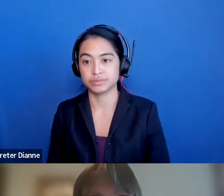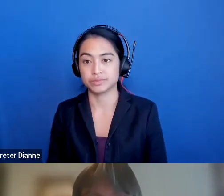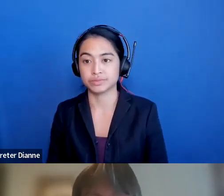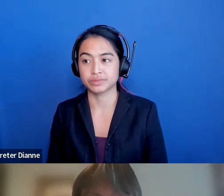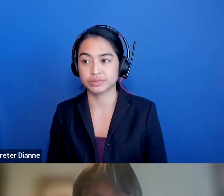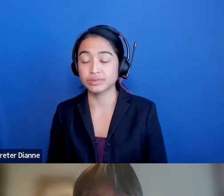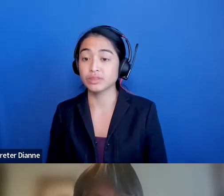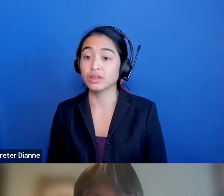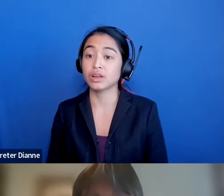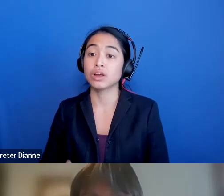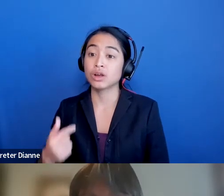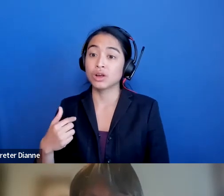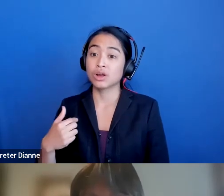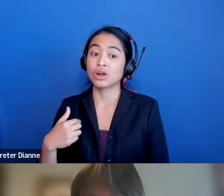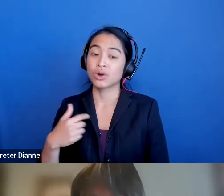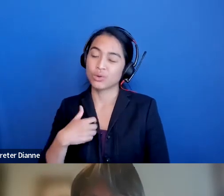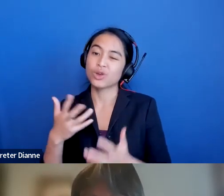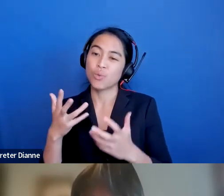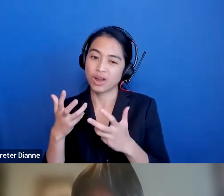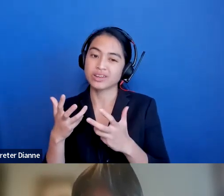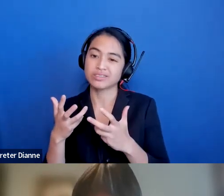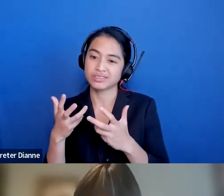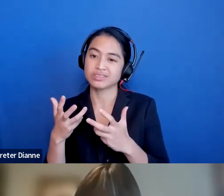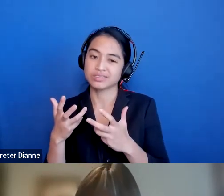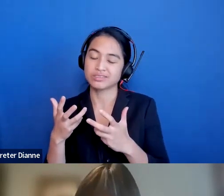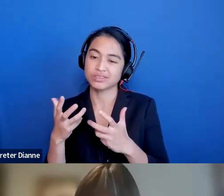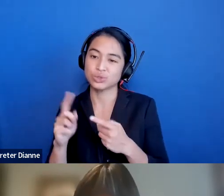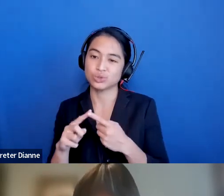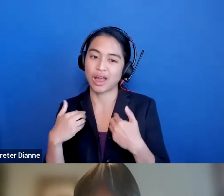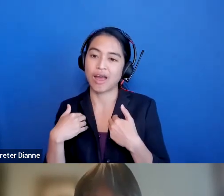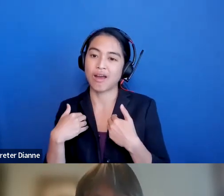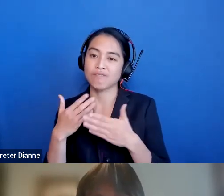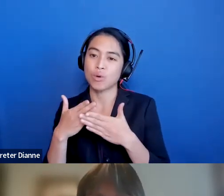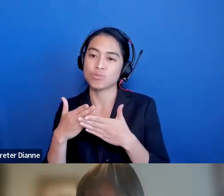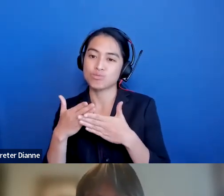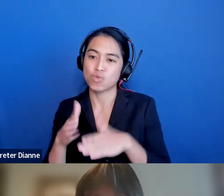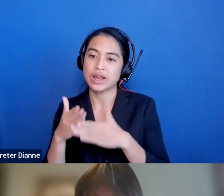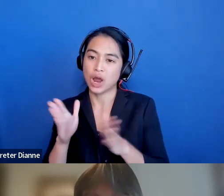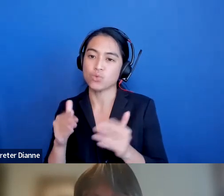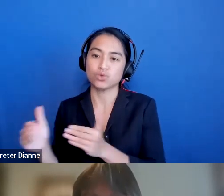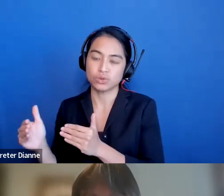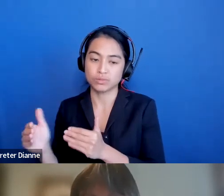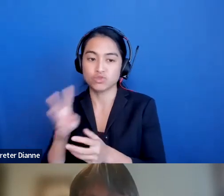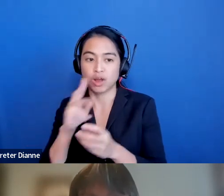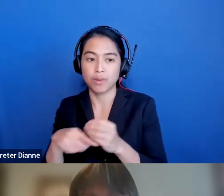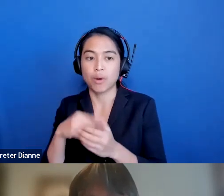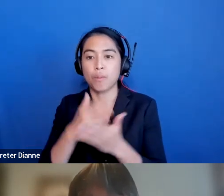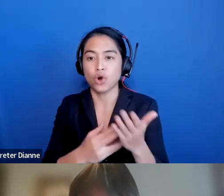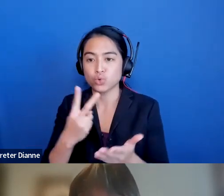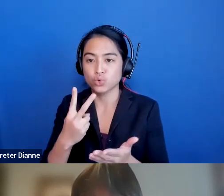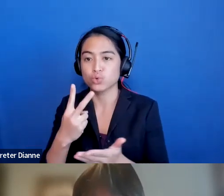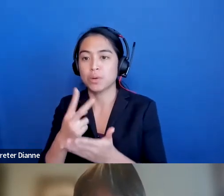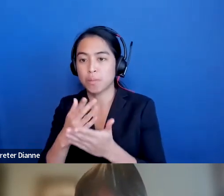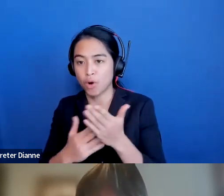We had originally planned to go into 3 different breakout rooms to talk about part 2, part 3, and